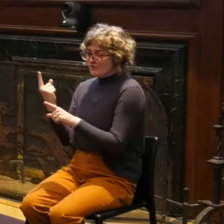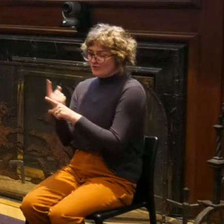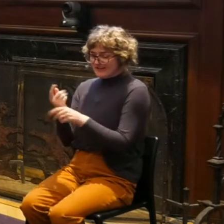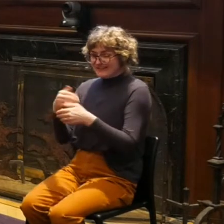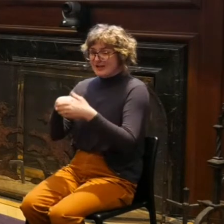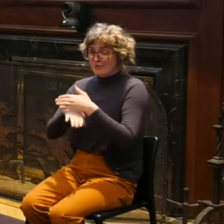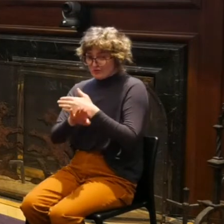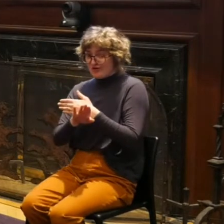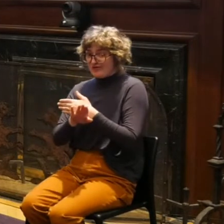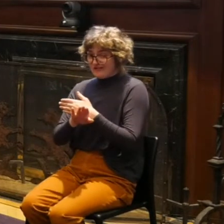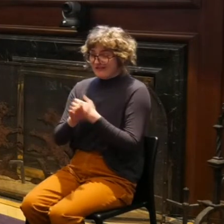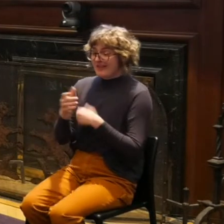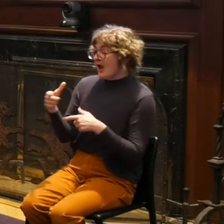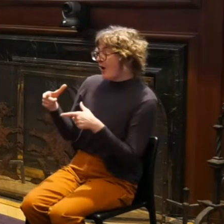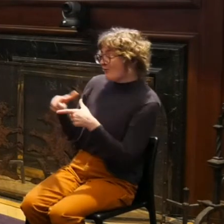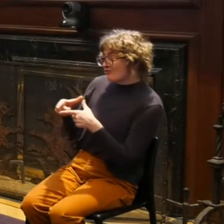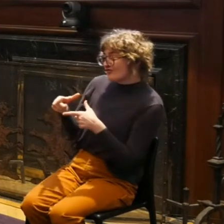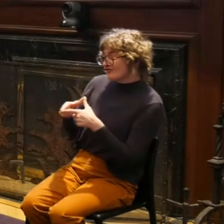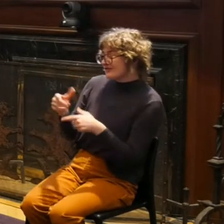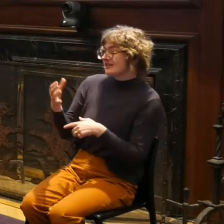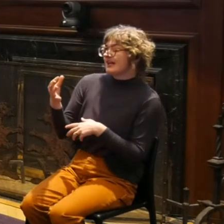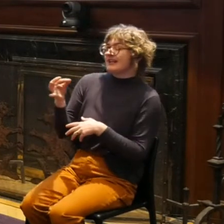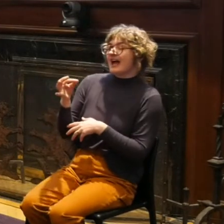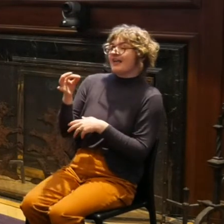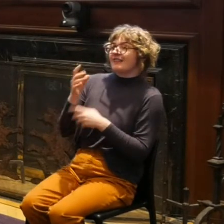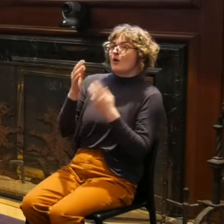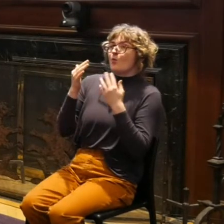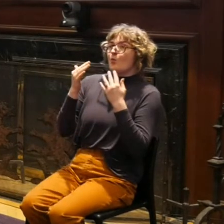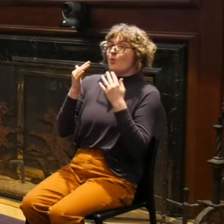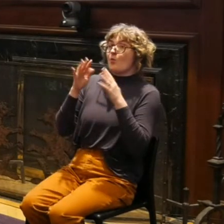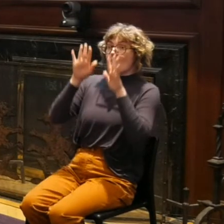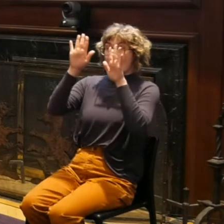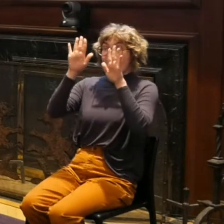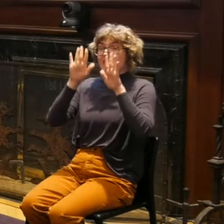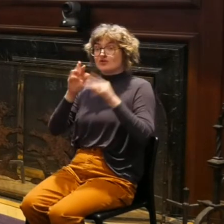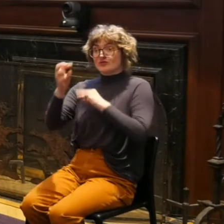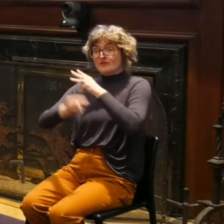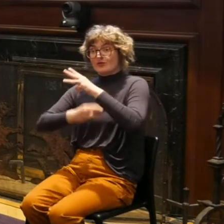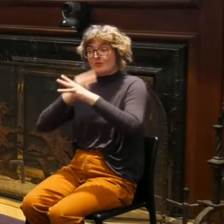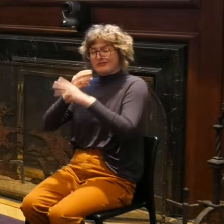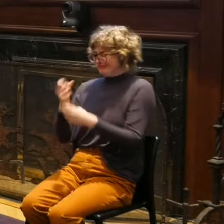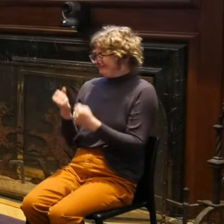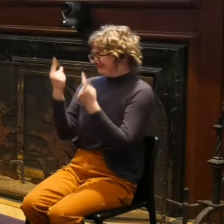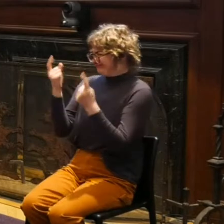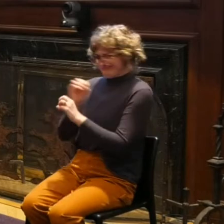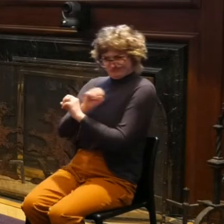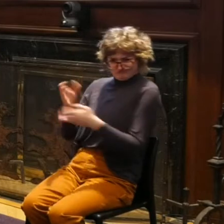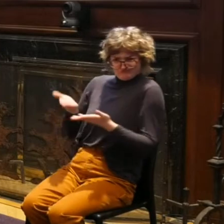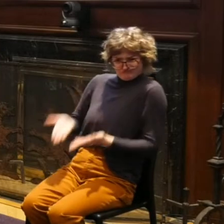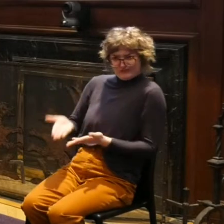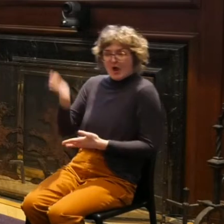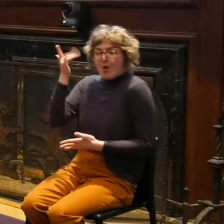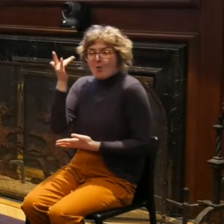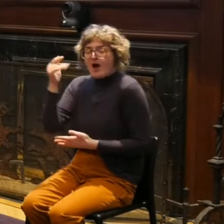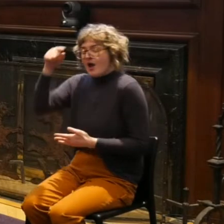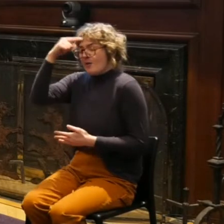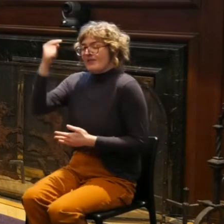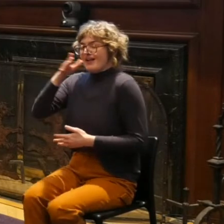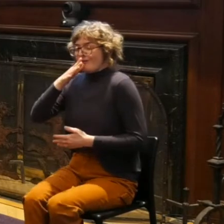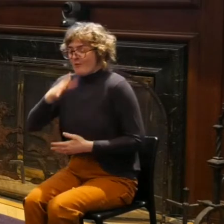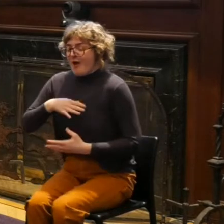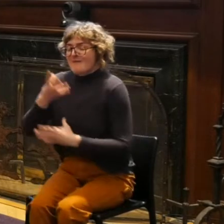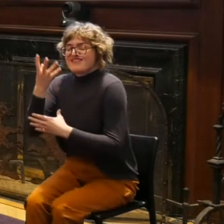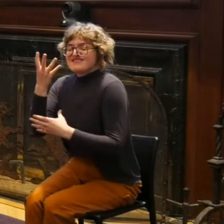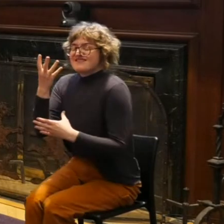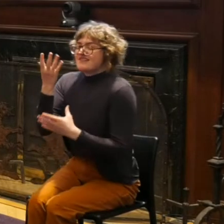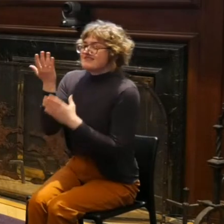birth. Because pussy is the ninth wonder of the world, and they still don't understand it. Why are Black women still dying at